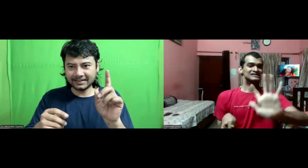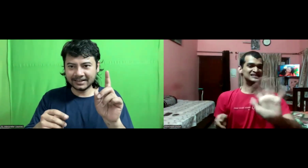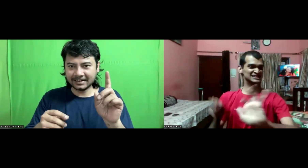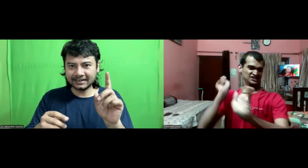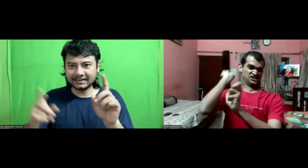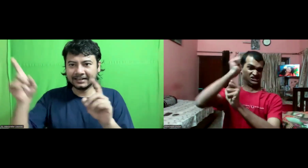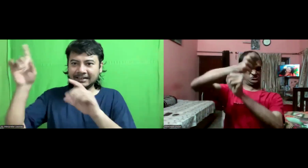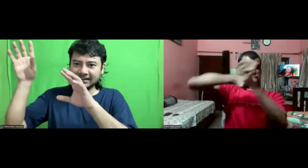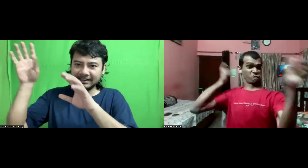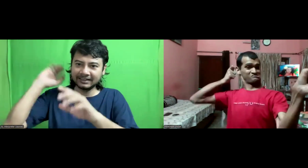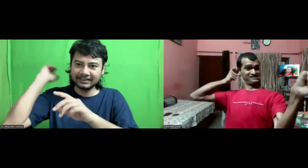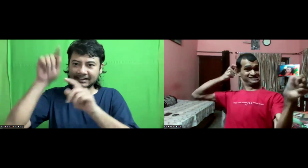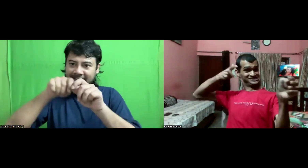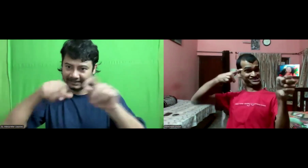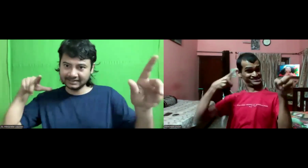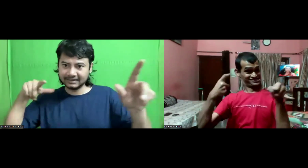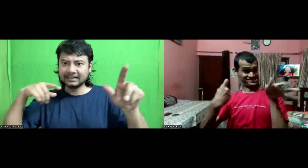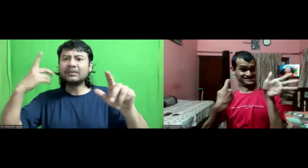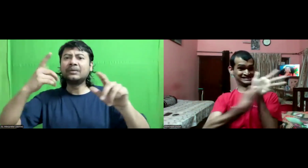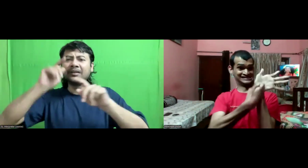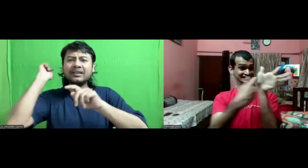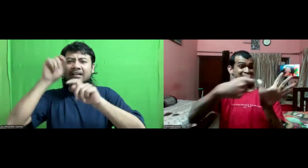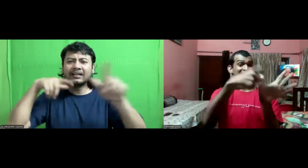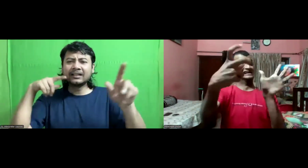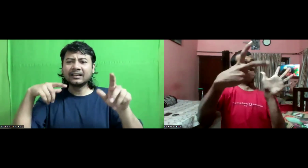Ajay Devgan is the actor. He